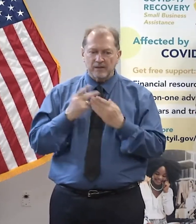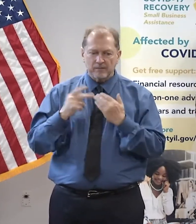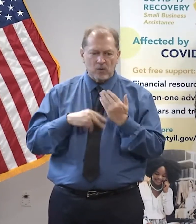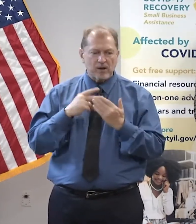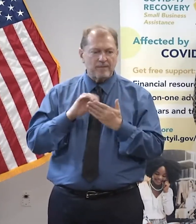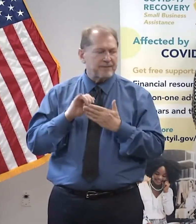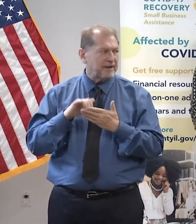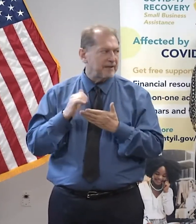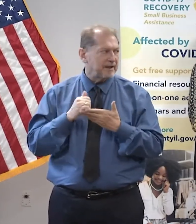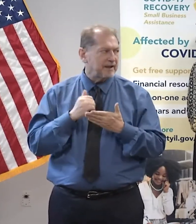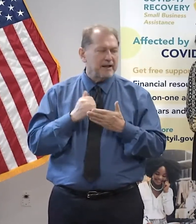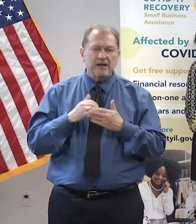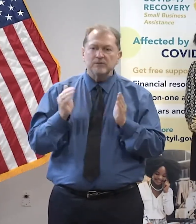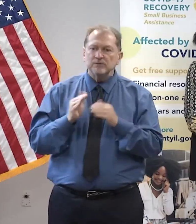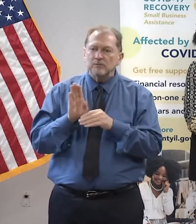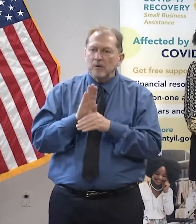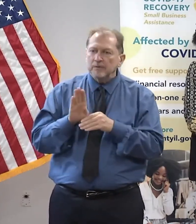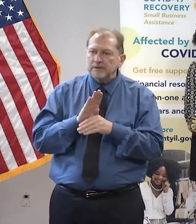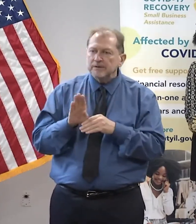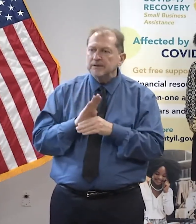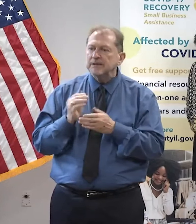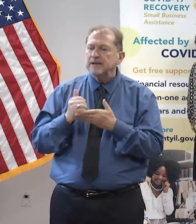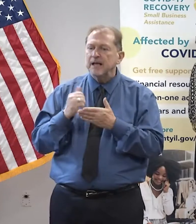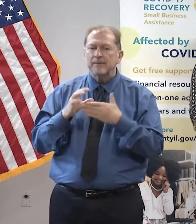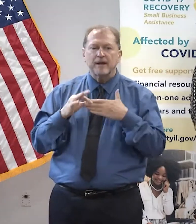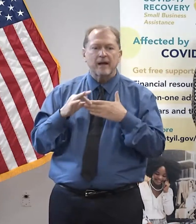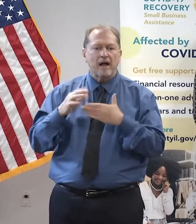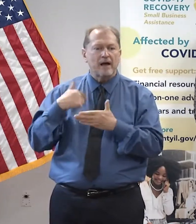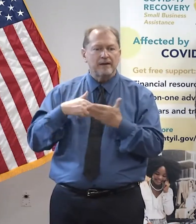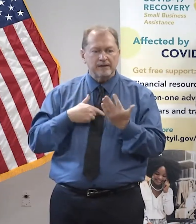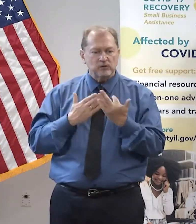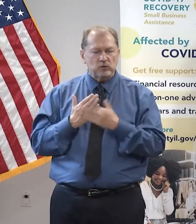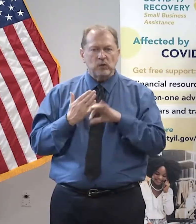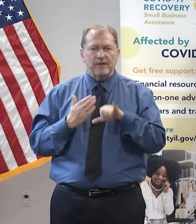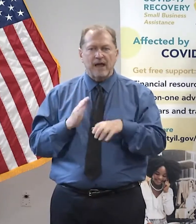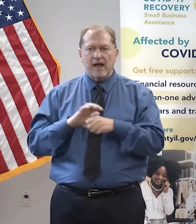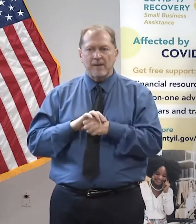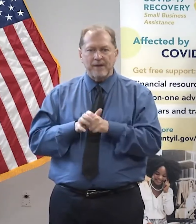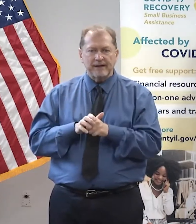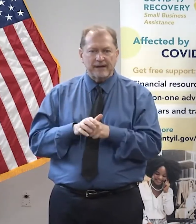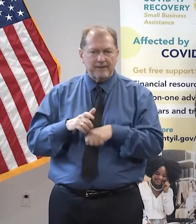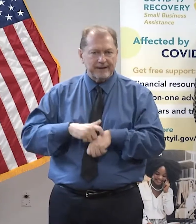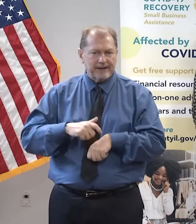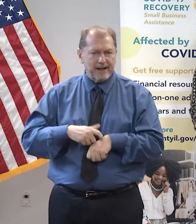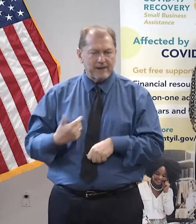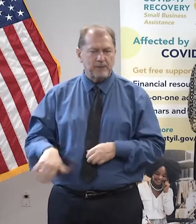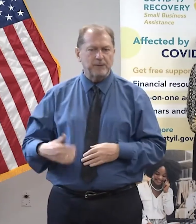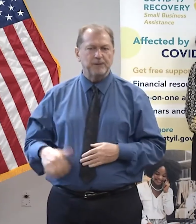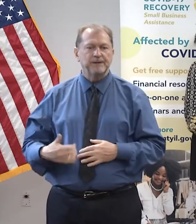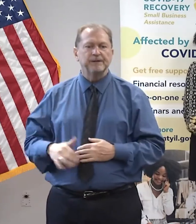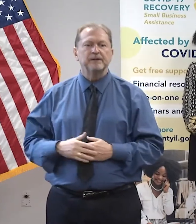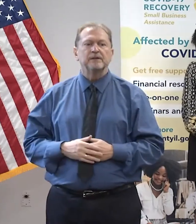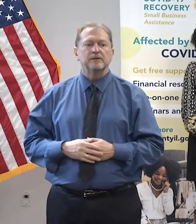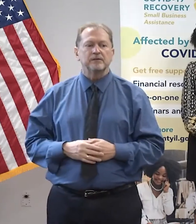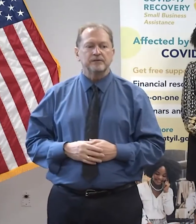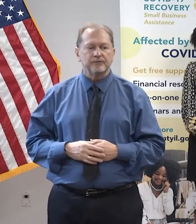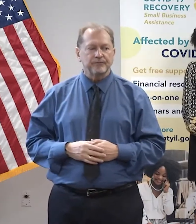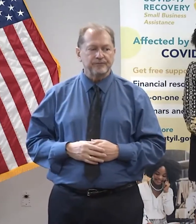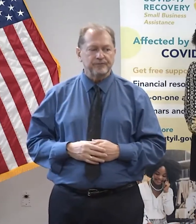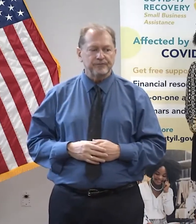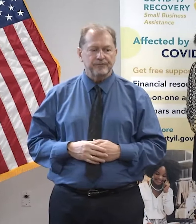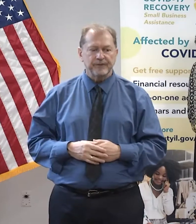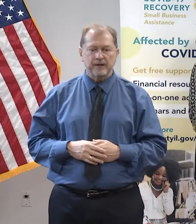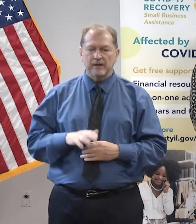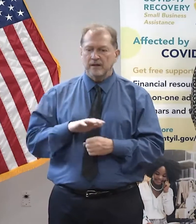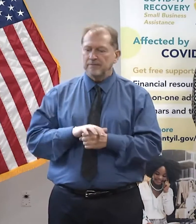with. They help small businesses. They help guide us through this pandemic. So the pandemic is